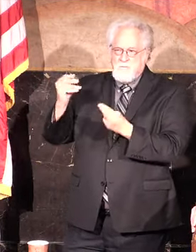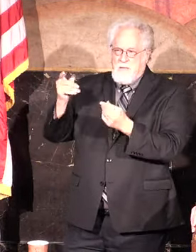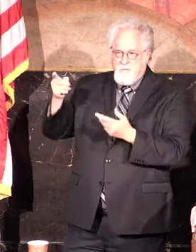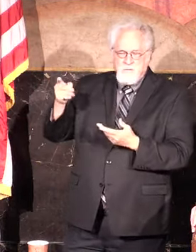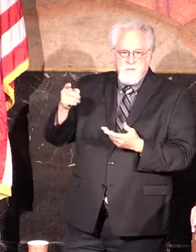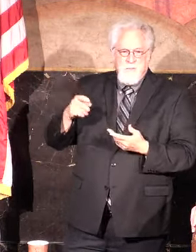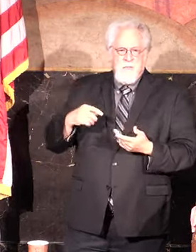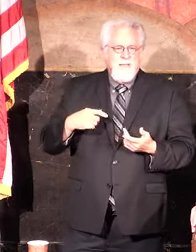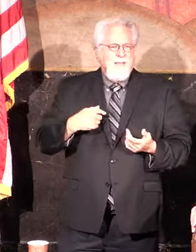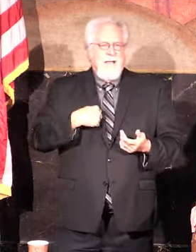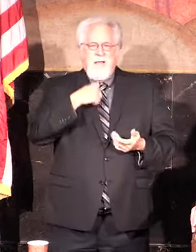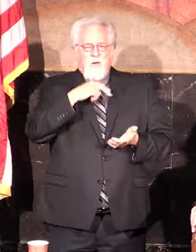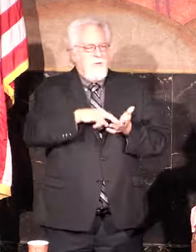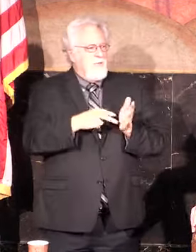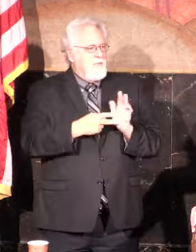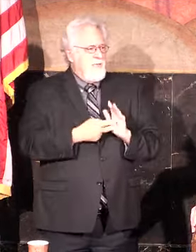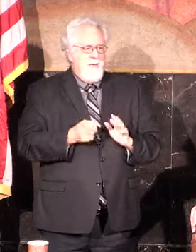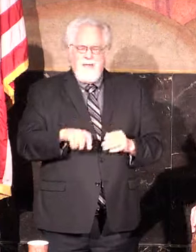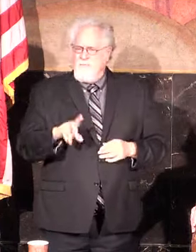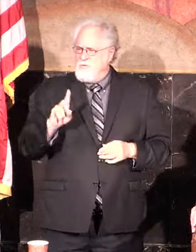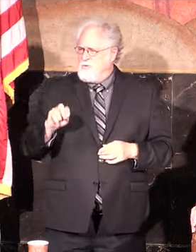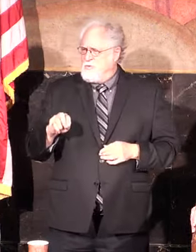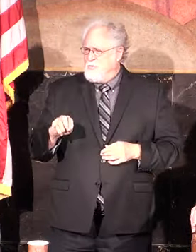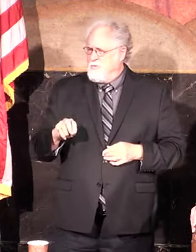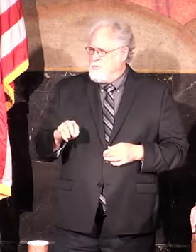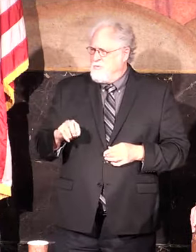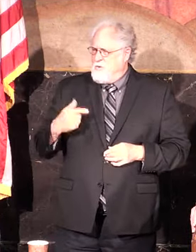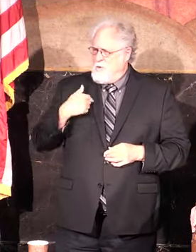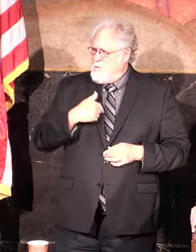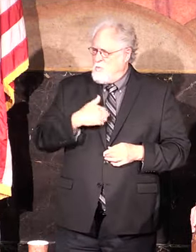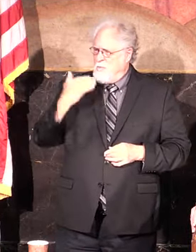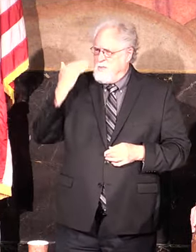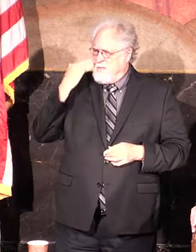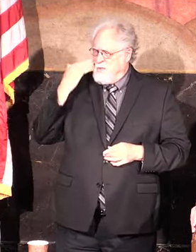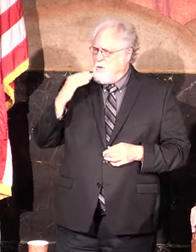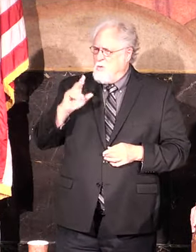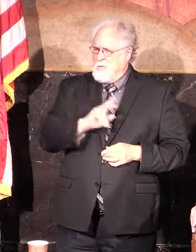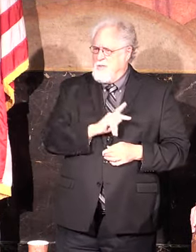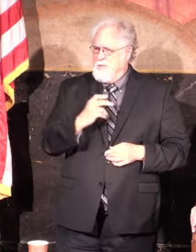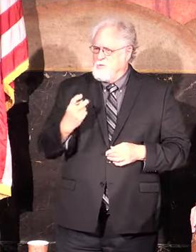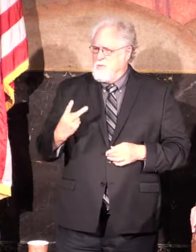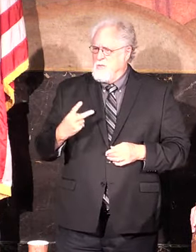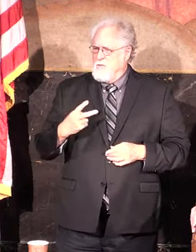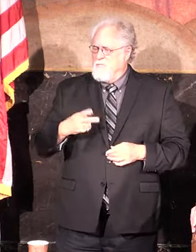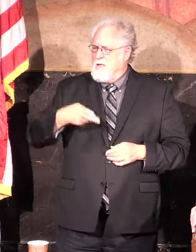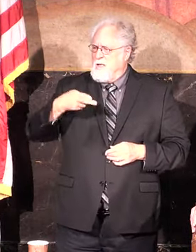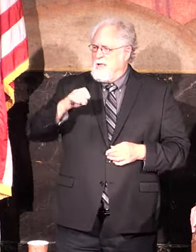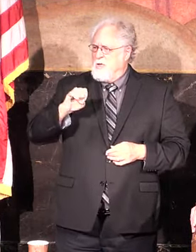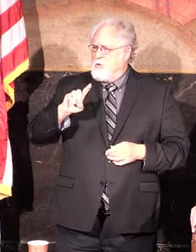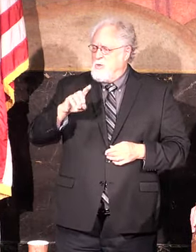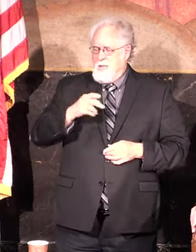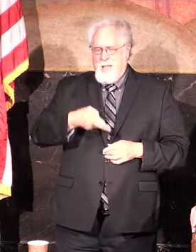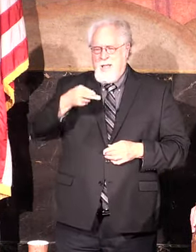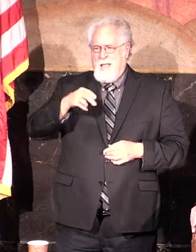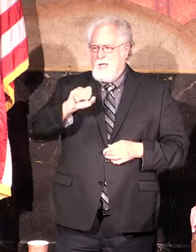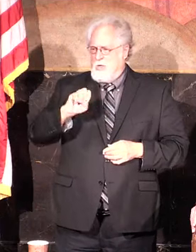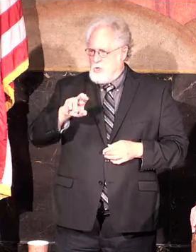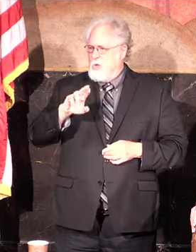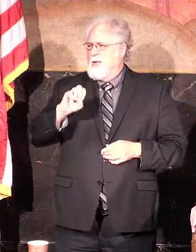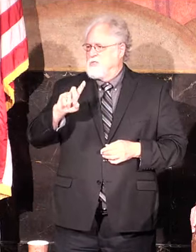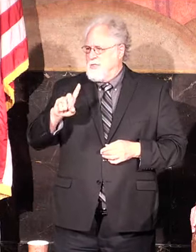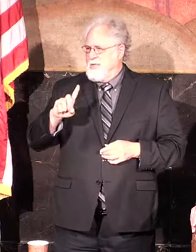I don't intend to have to do that, because we know that K-12 and higher education are doing everything they can